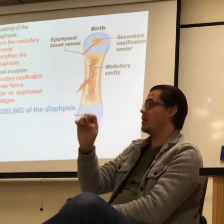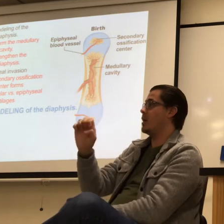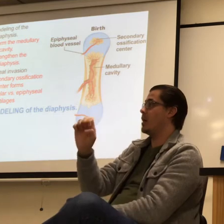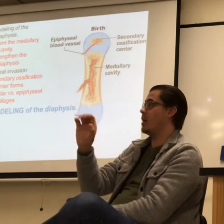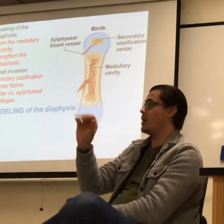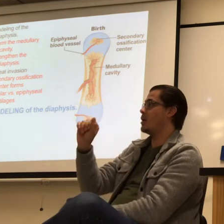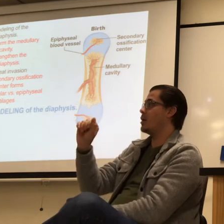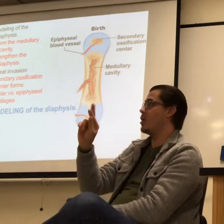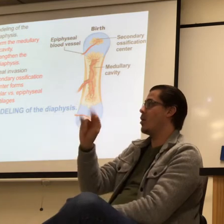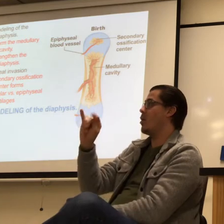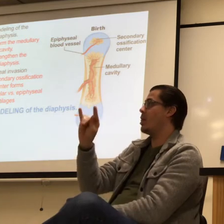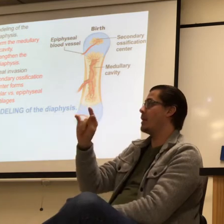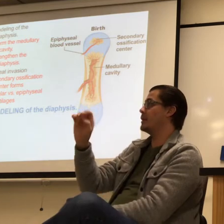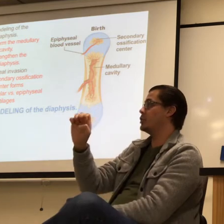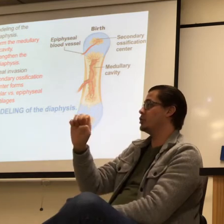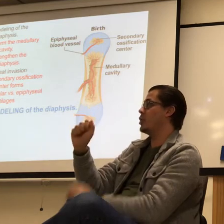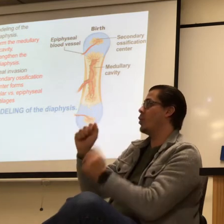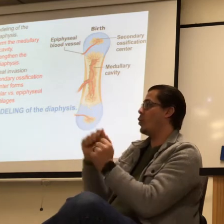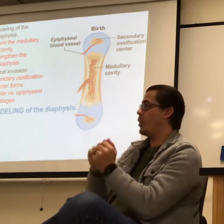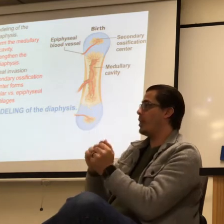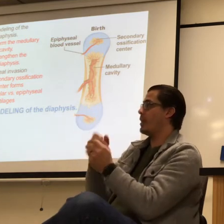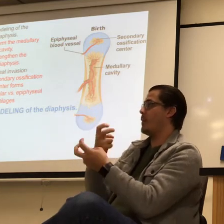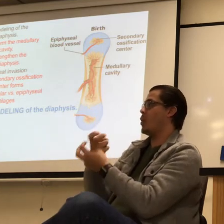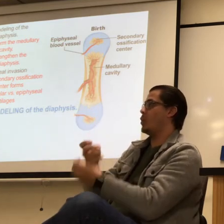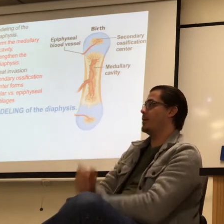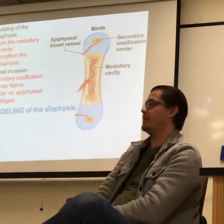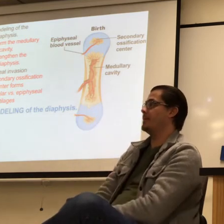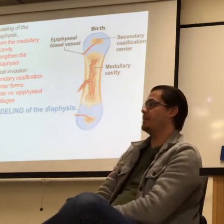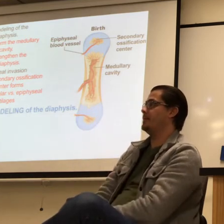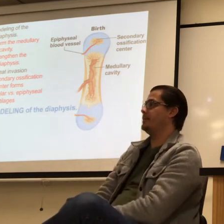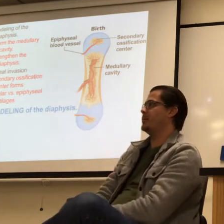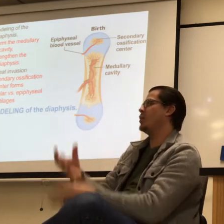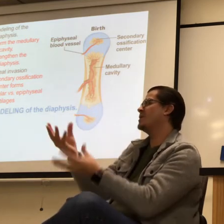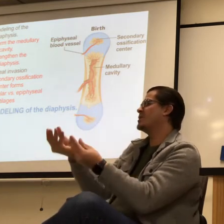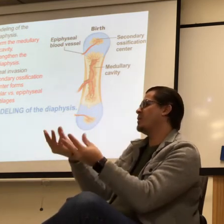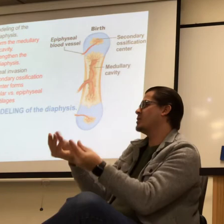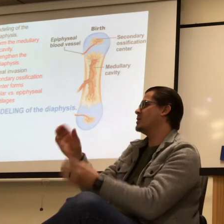cartilage with bone, with spongy bone.